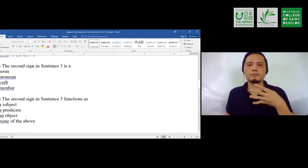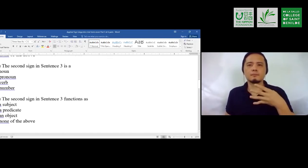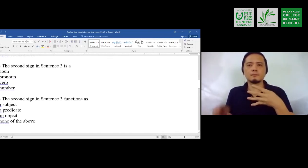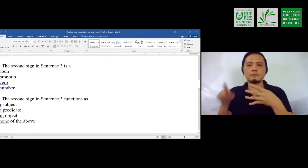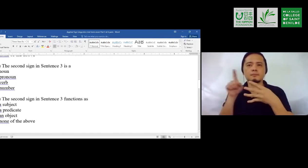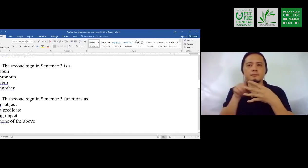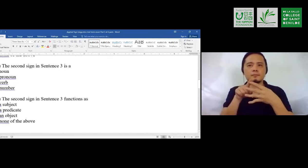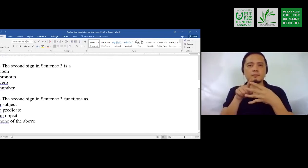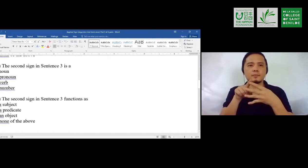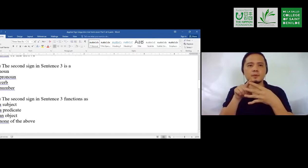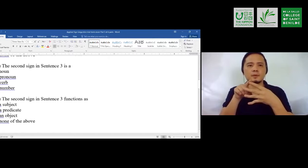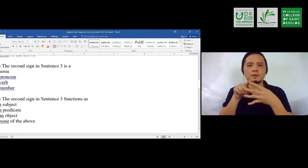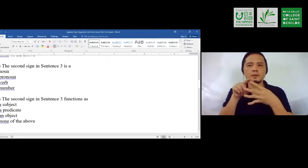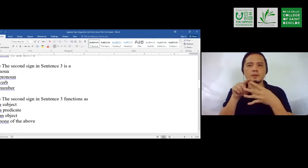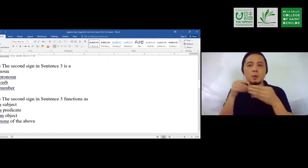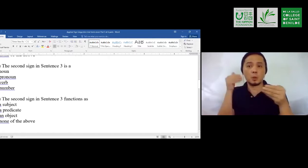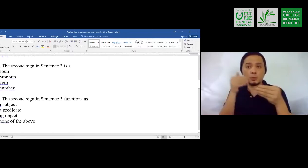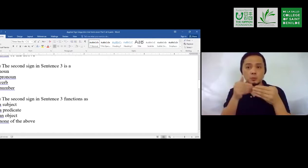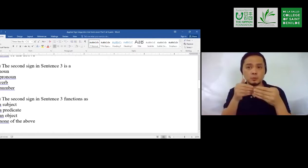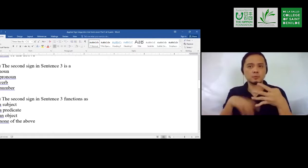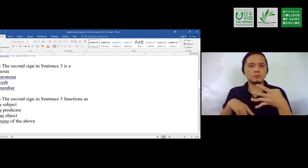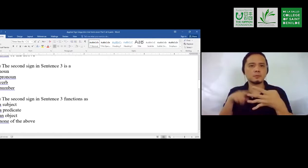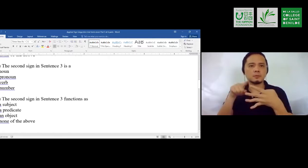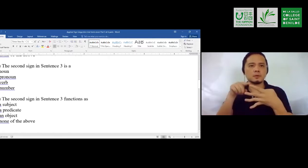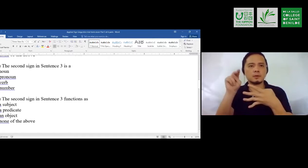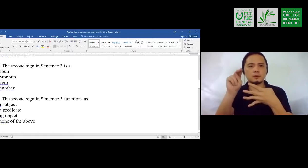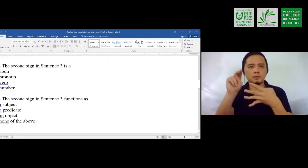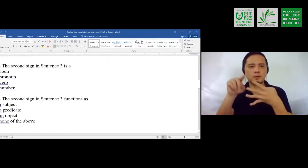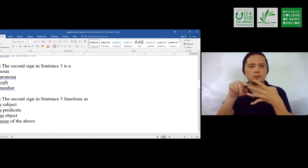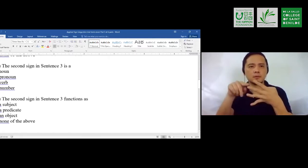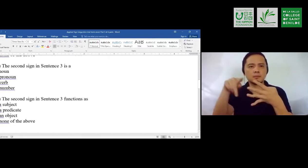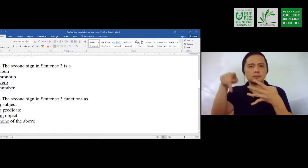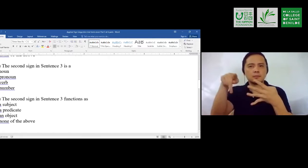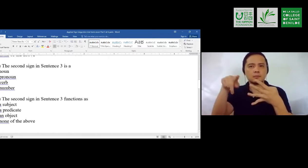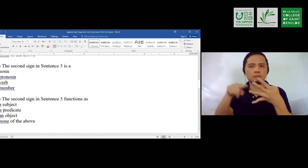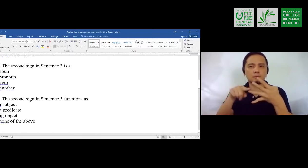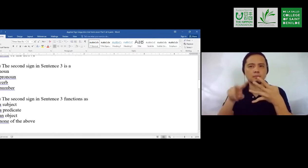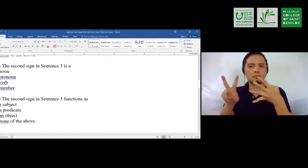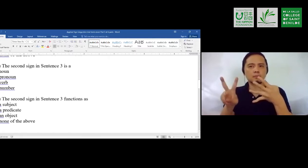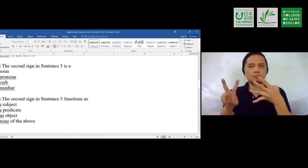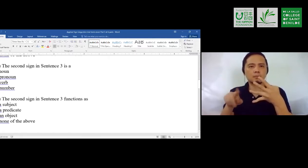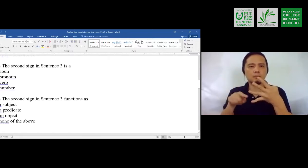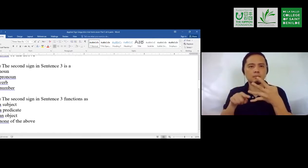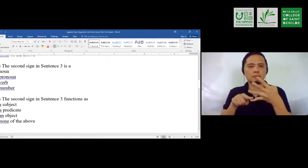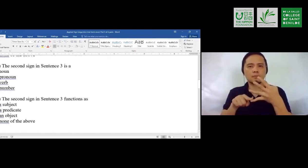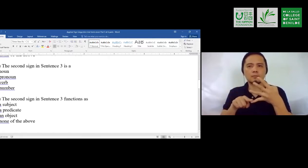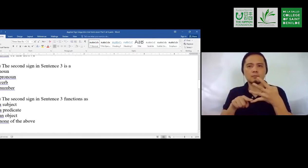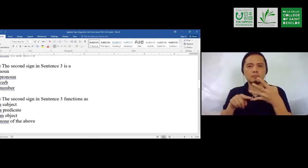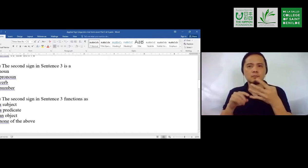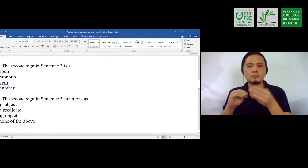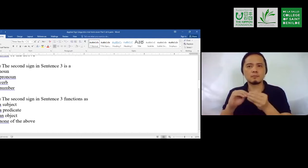is a noun, B, a pronoun, C, a verb, D, a number.